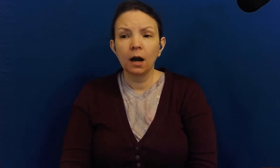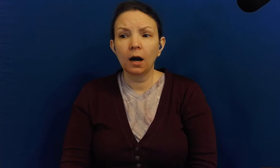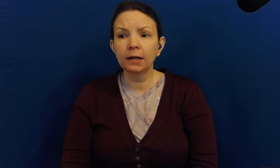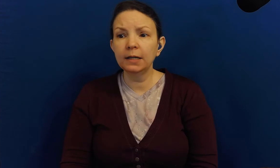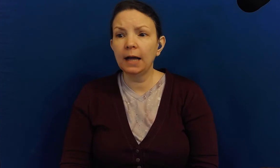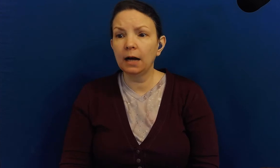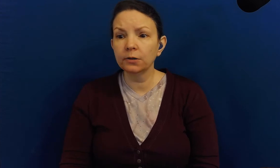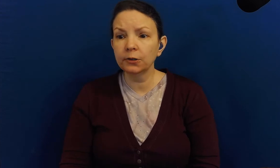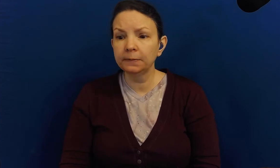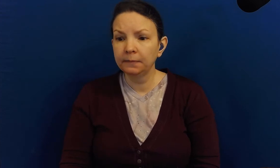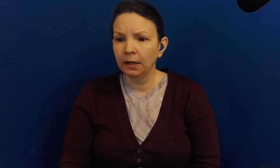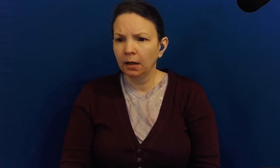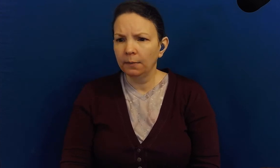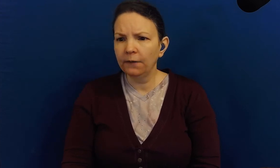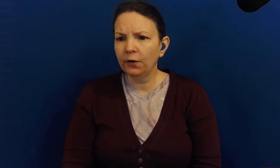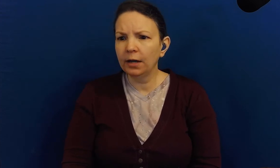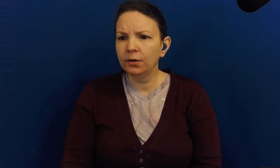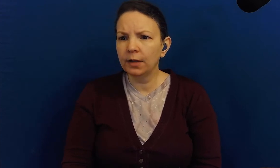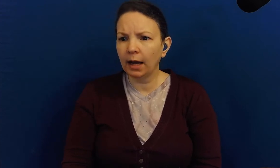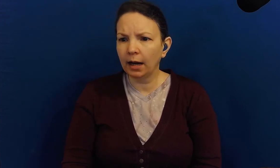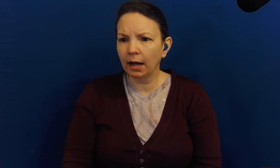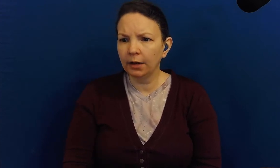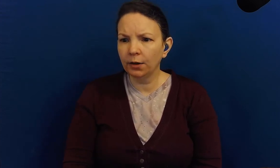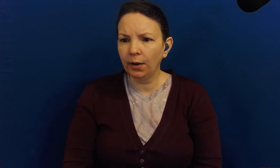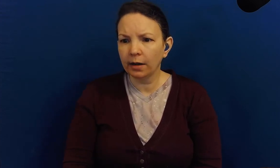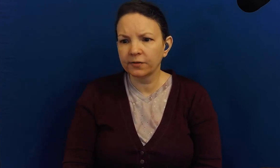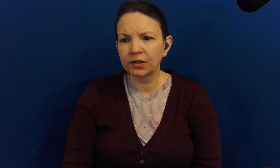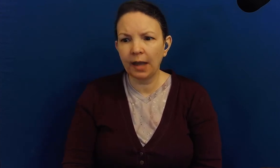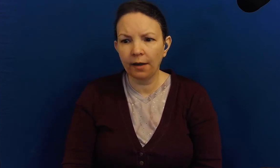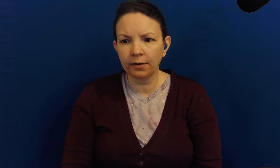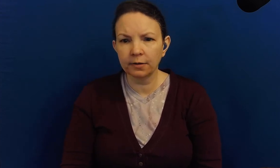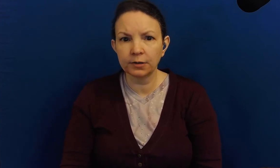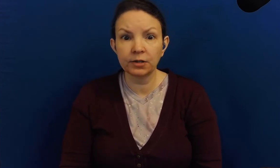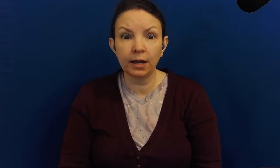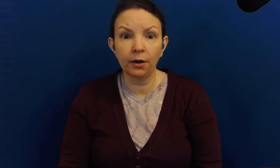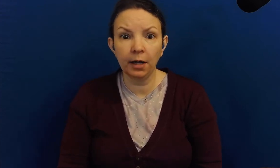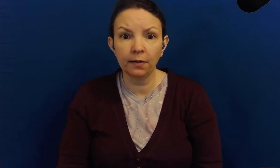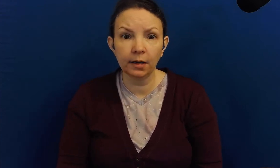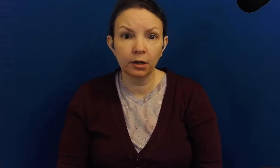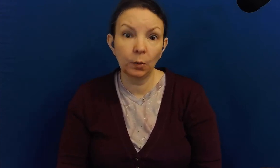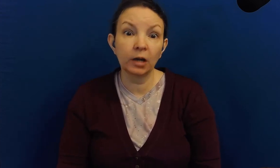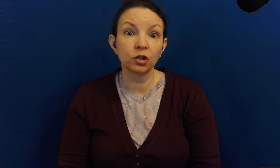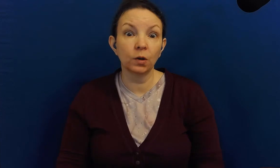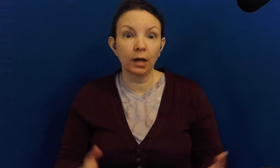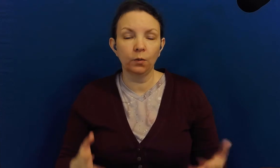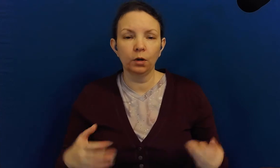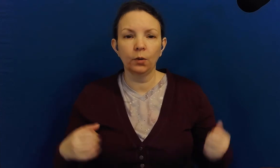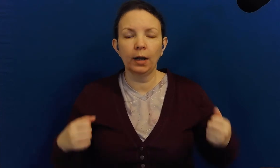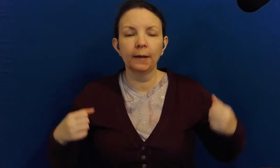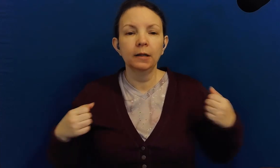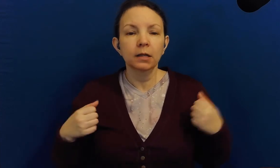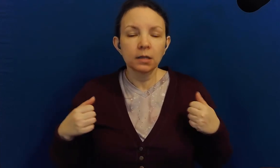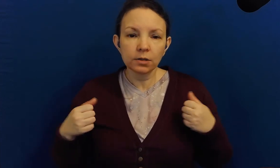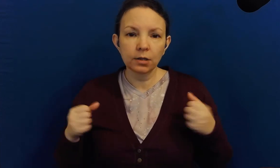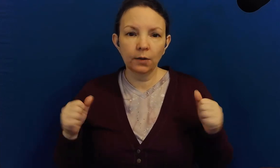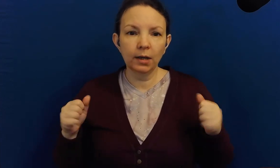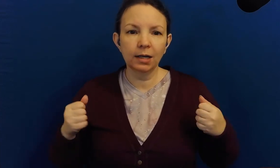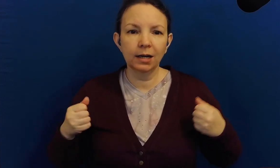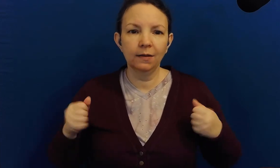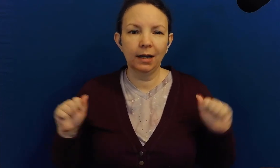Haunted house. Before I do that, I don't have scared or scary on there, and I want to show that real quick. So you kind of like